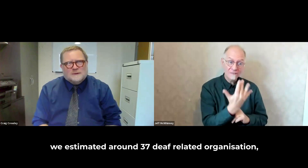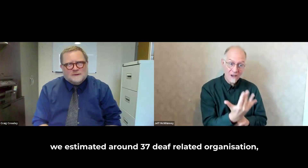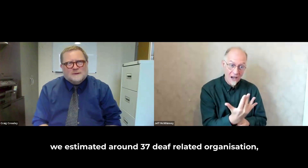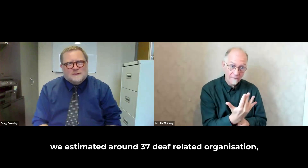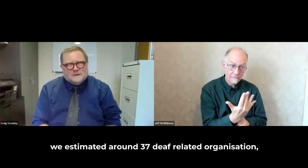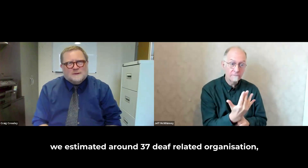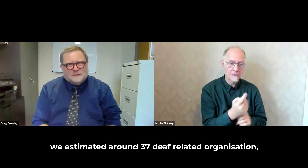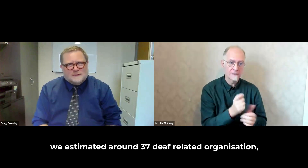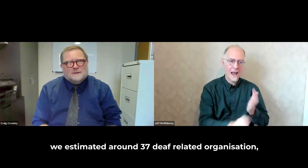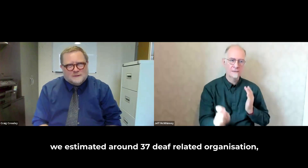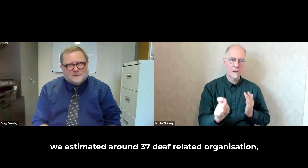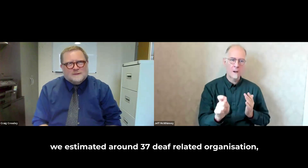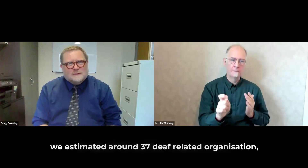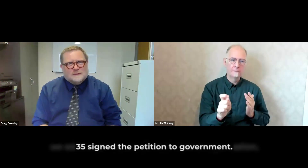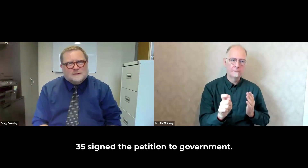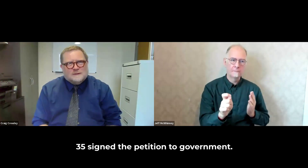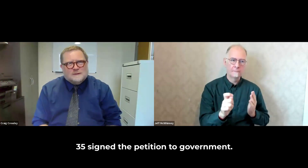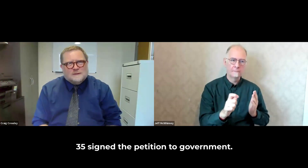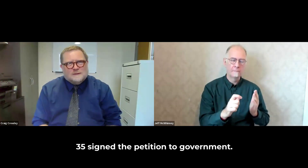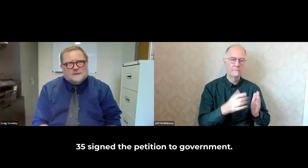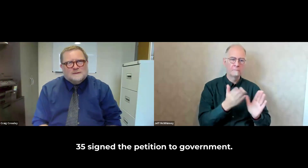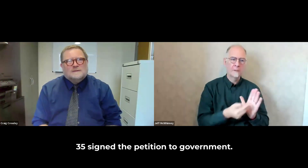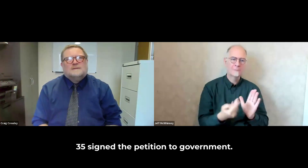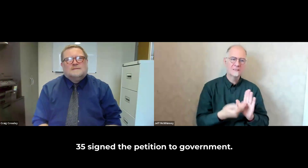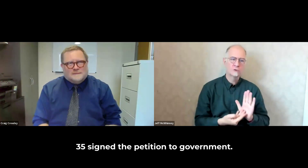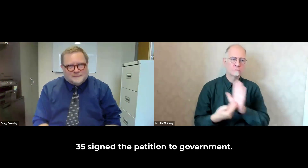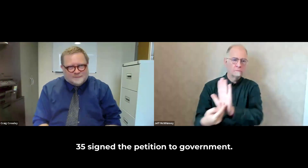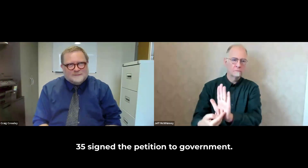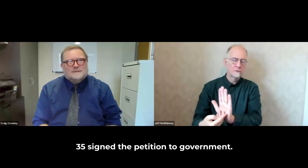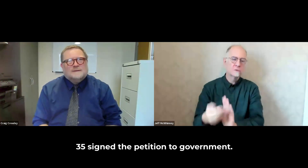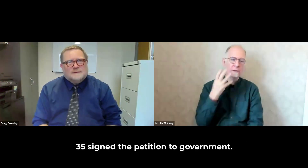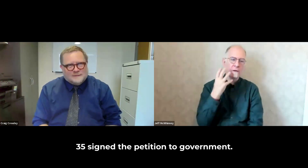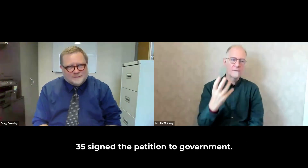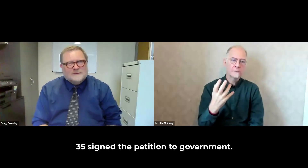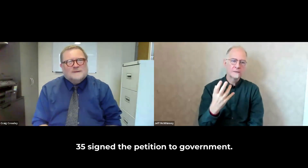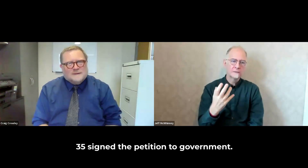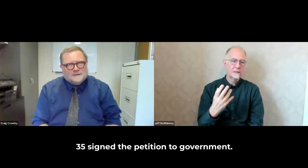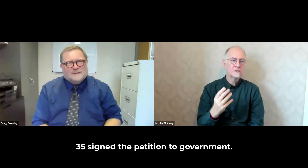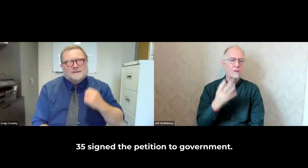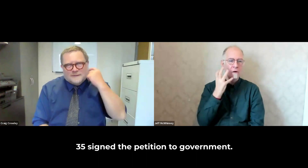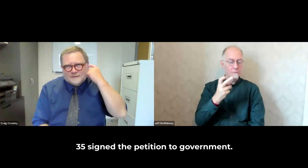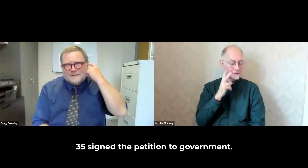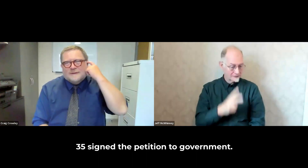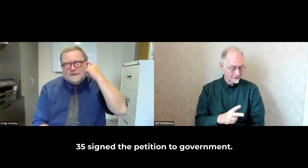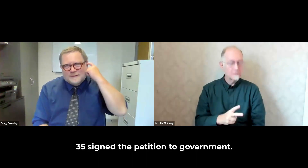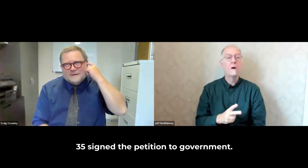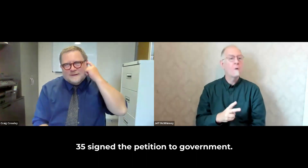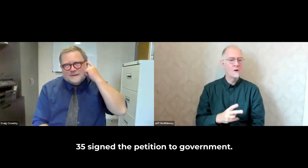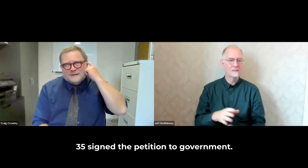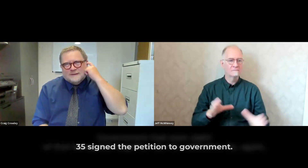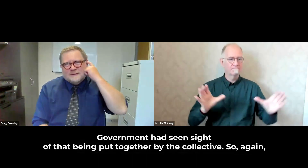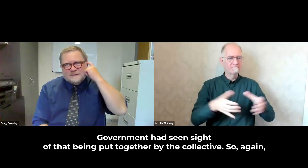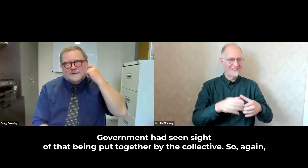deaf-related organizations. 35 signed up the petition to government. Government